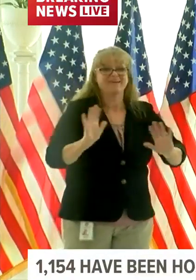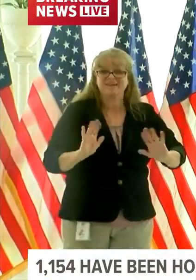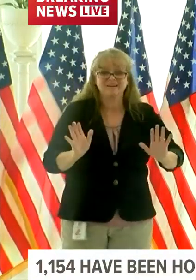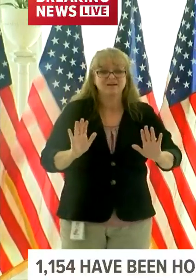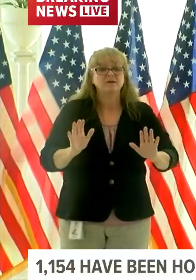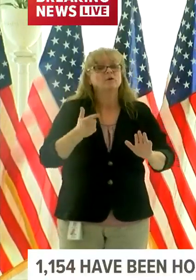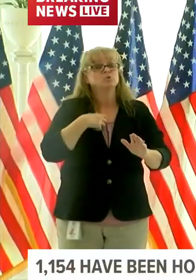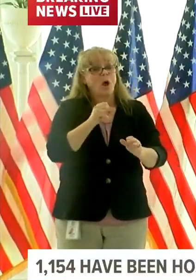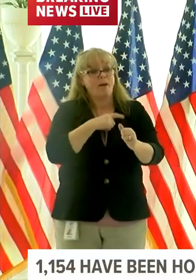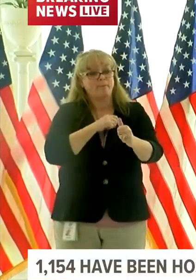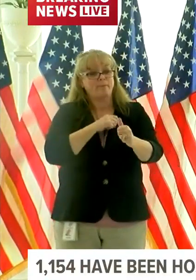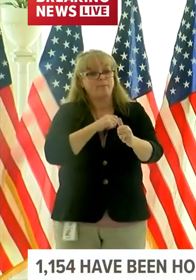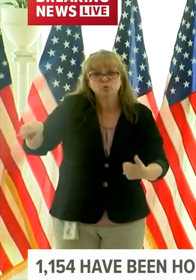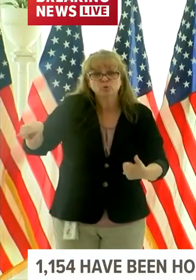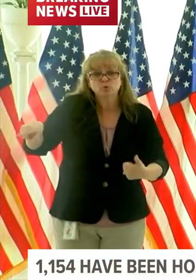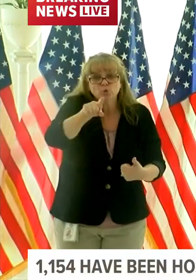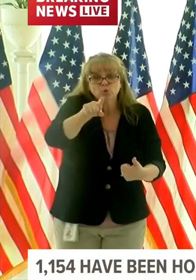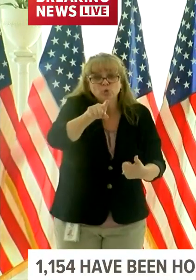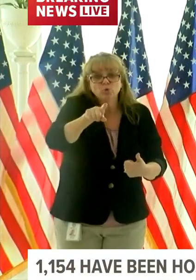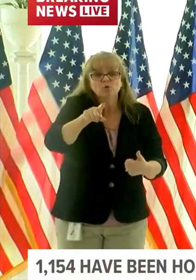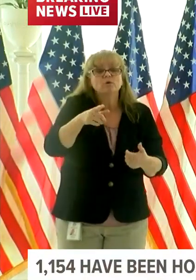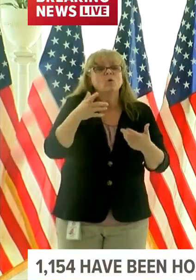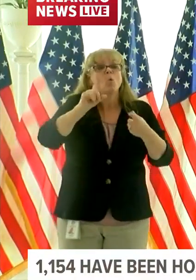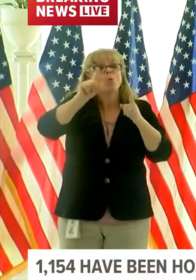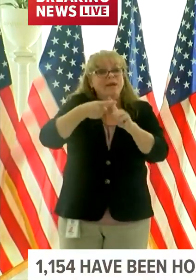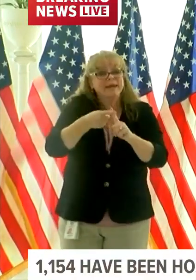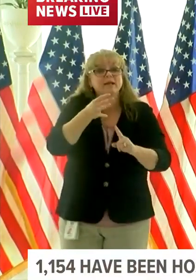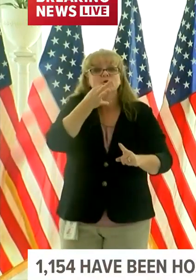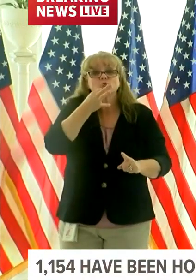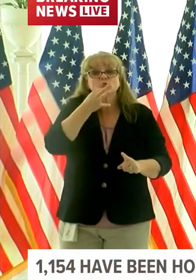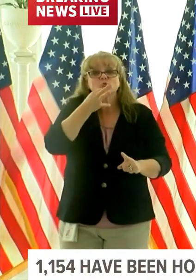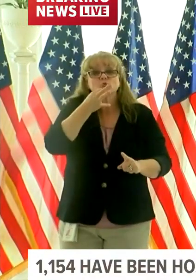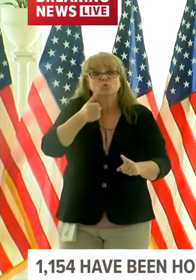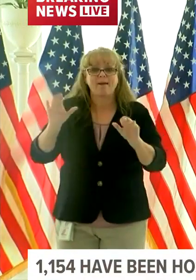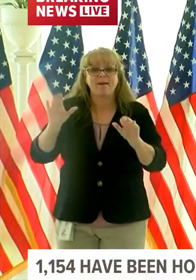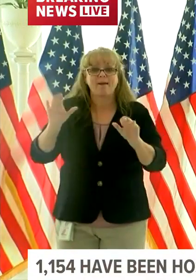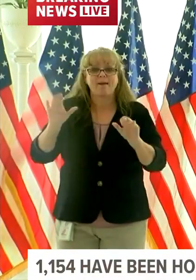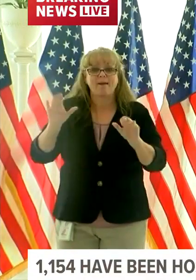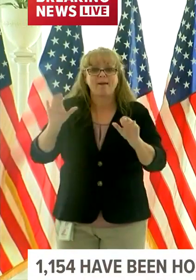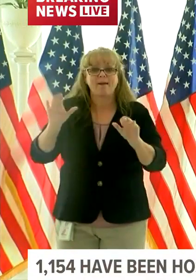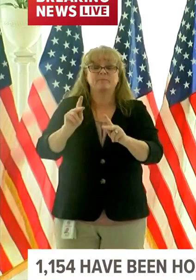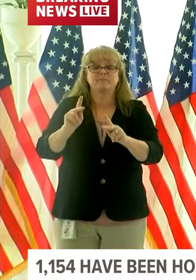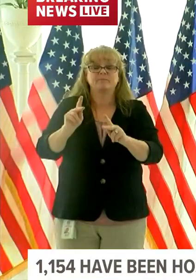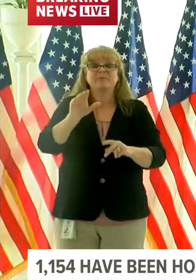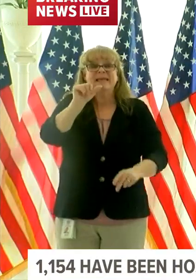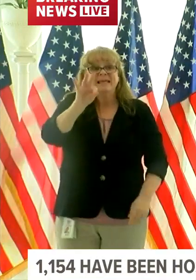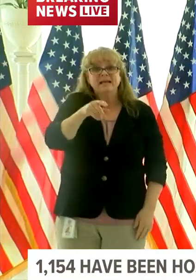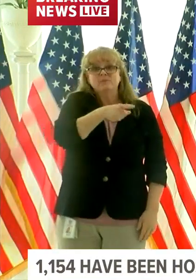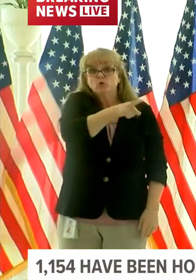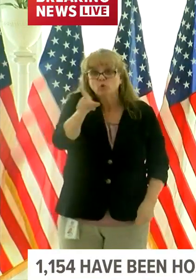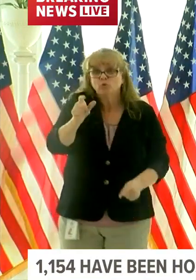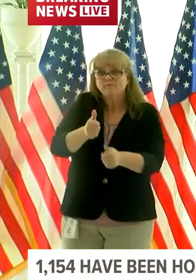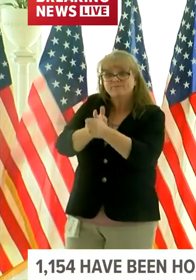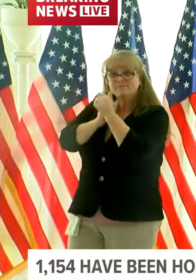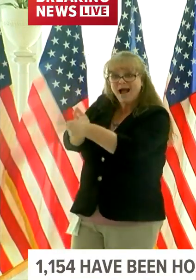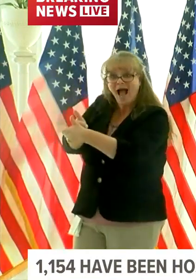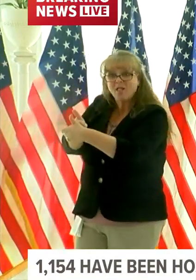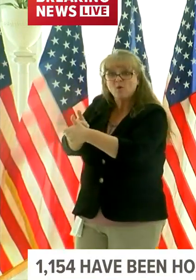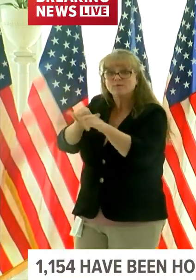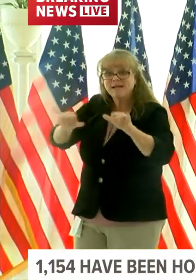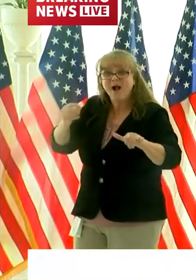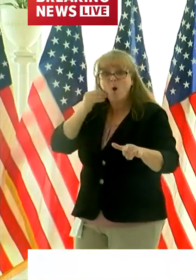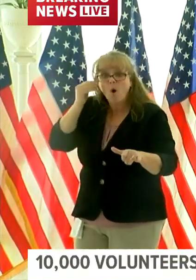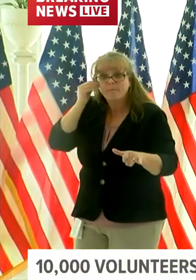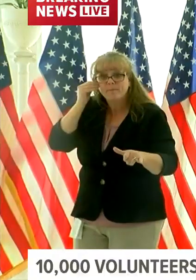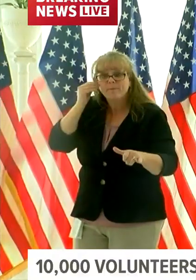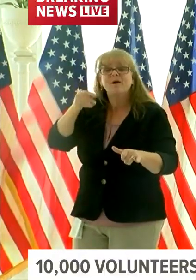these horrible restrictions by staying at home and limiting your social contact, and the life you save could be your own. Marianne? Yeah, can you